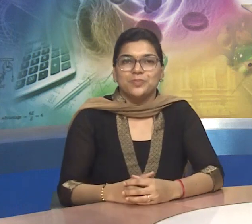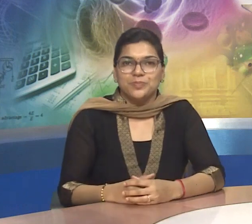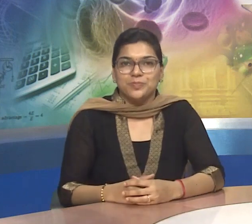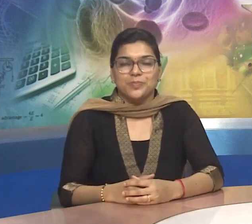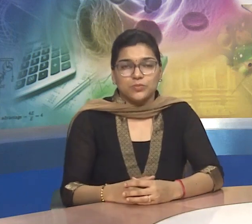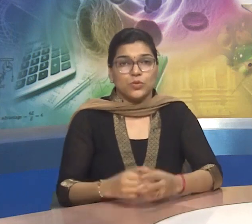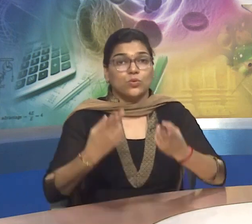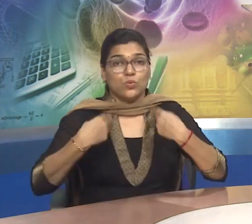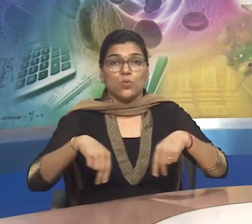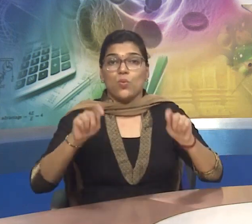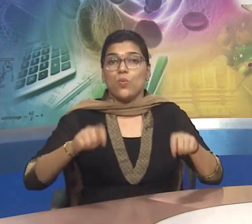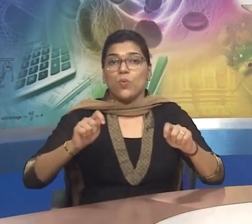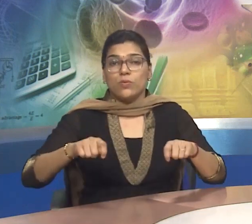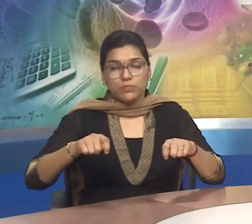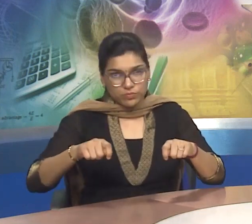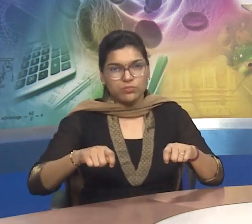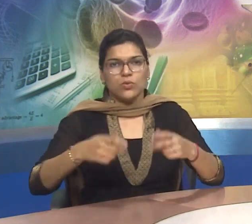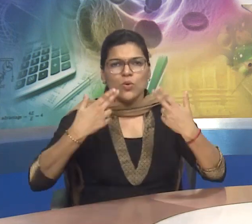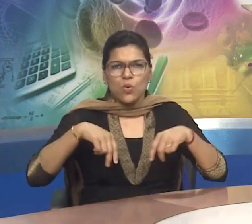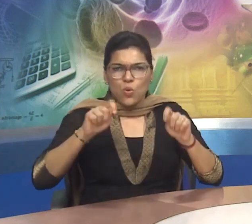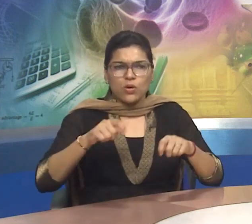society. This word is court.